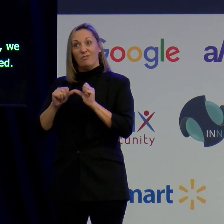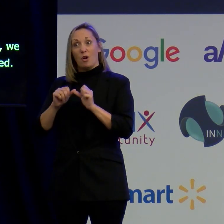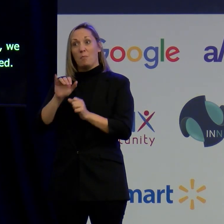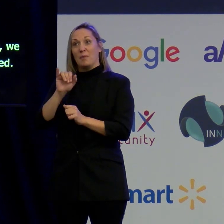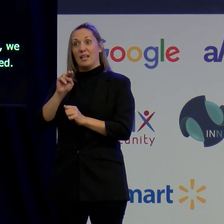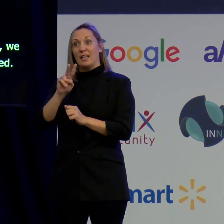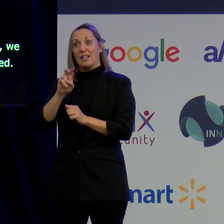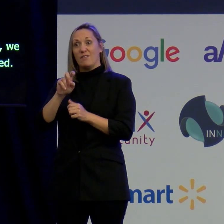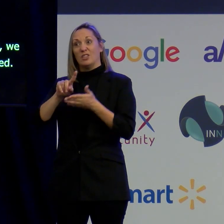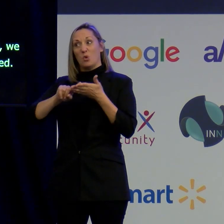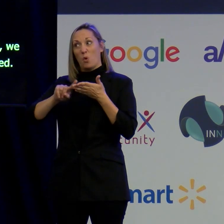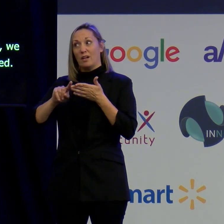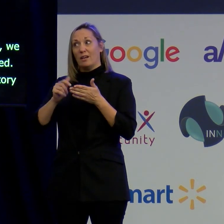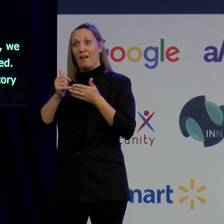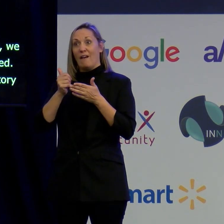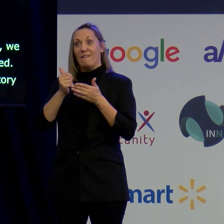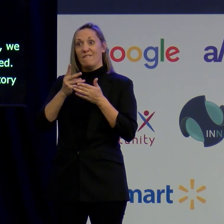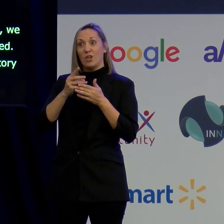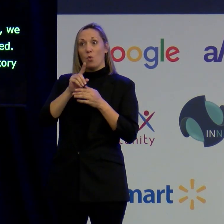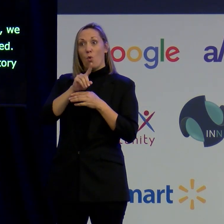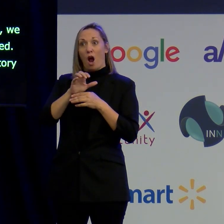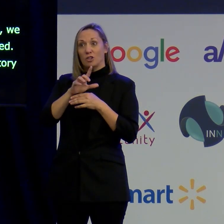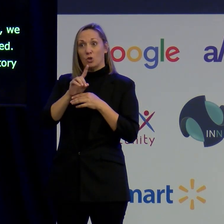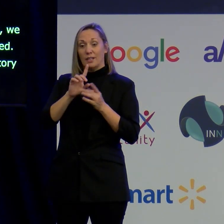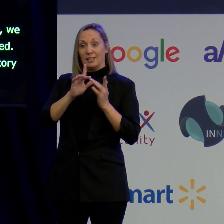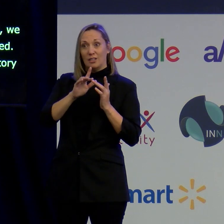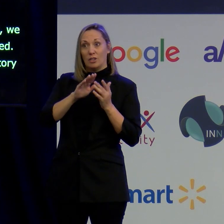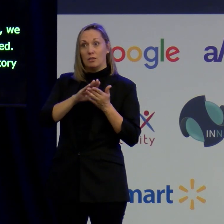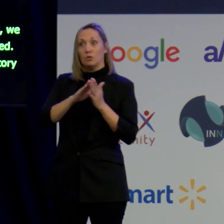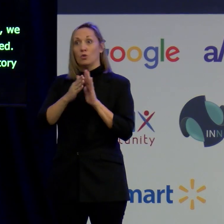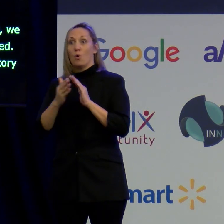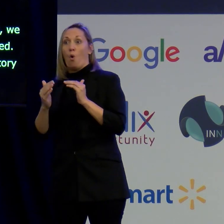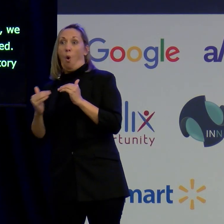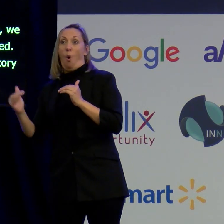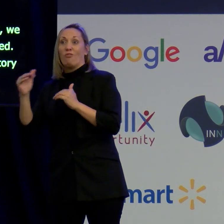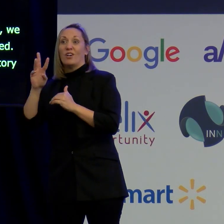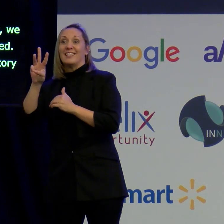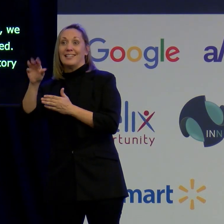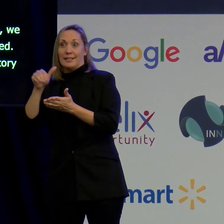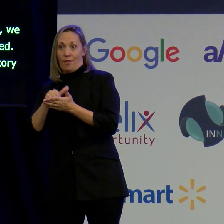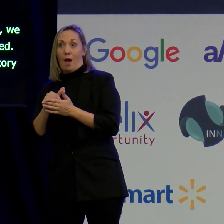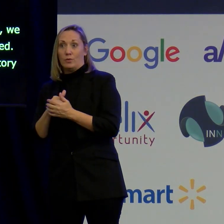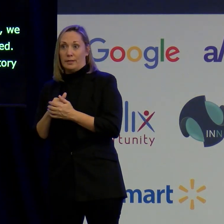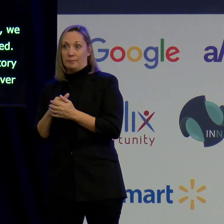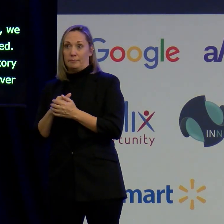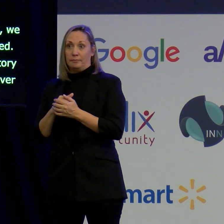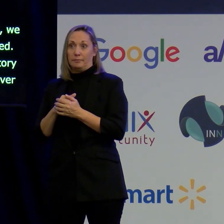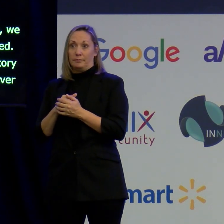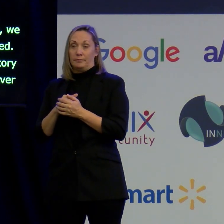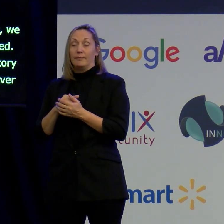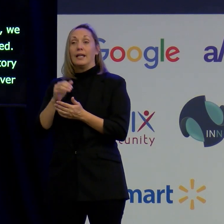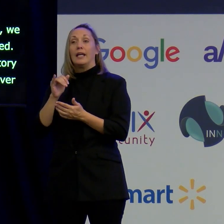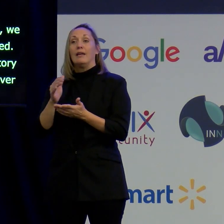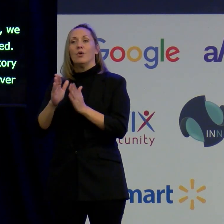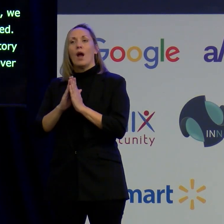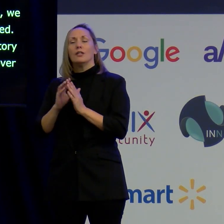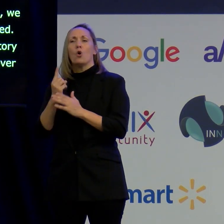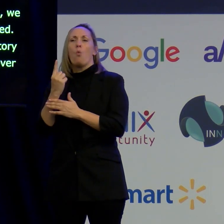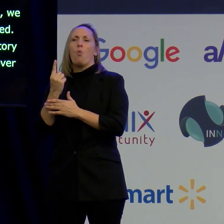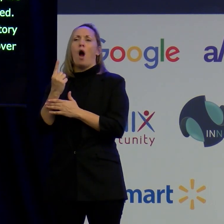inventory of a few hundred in the digital world to over 6,000. And if you ask me what is the